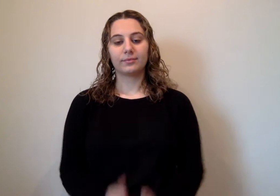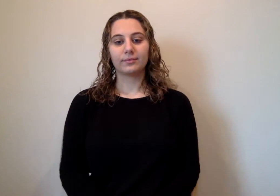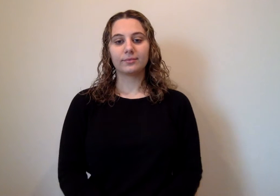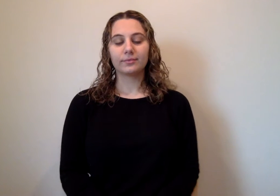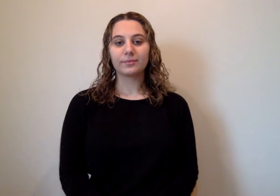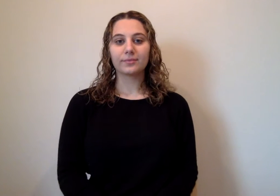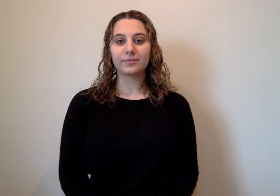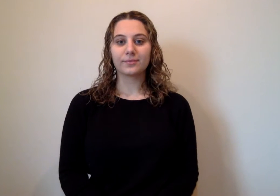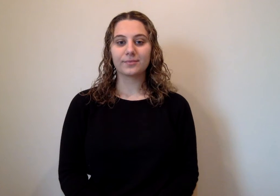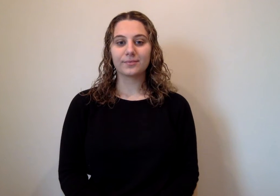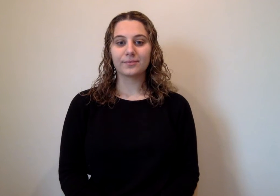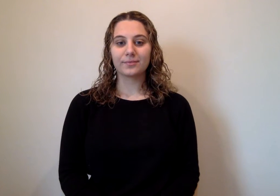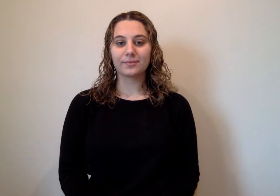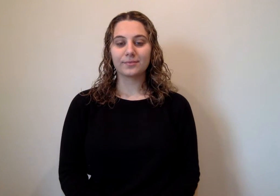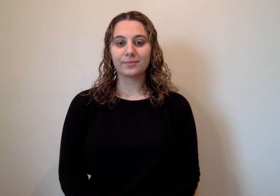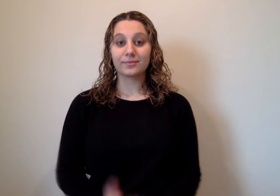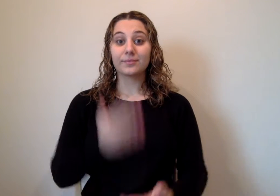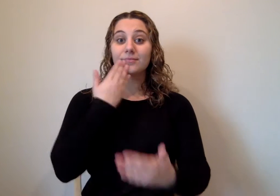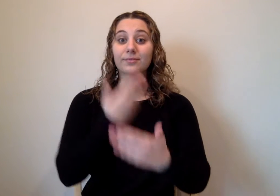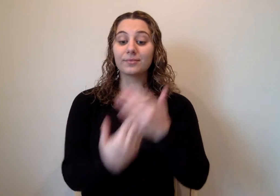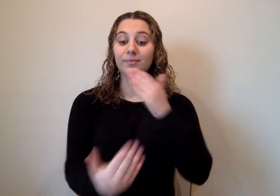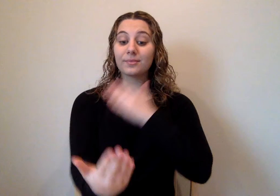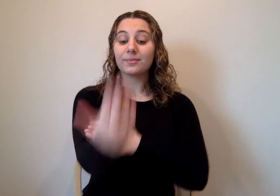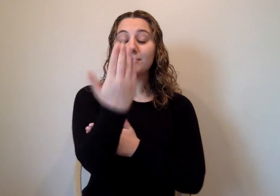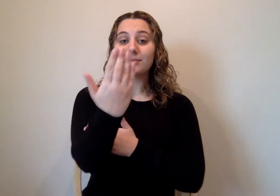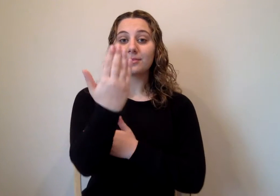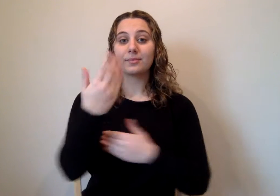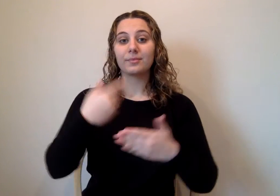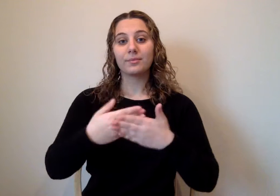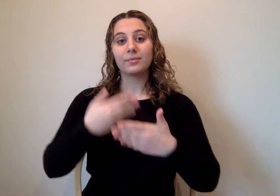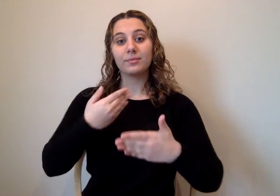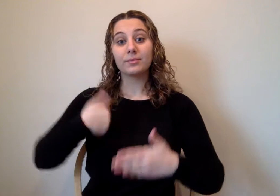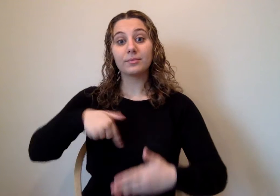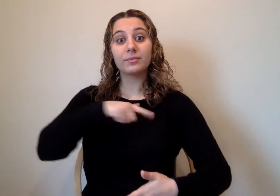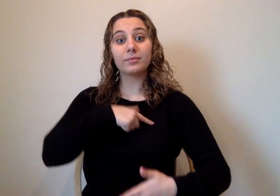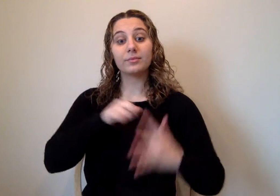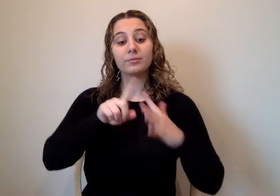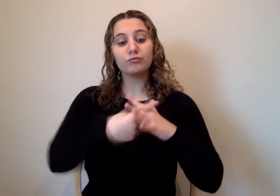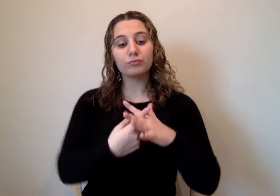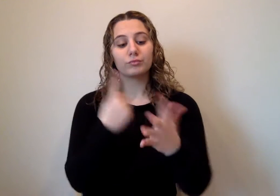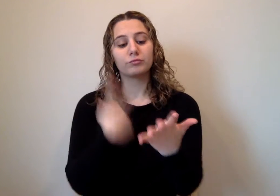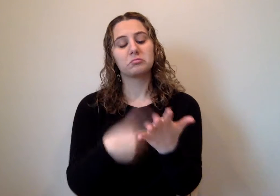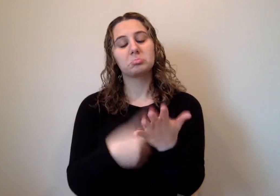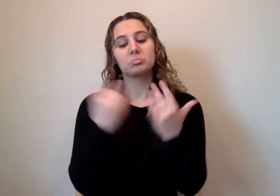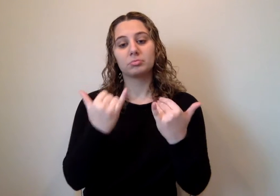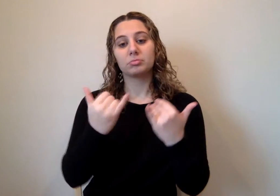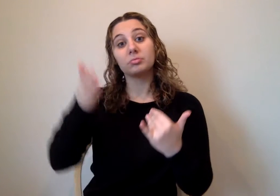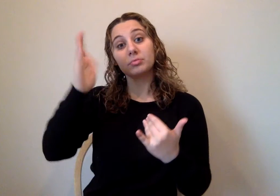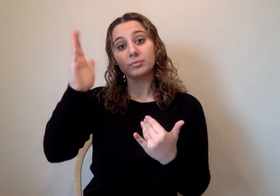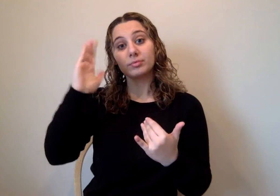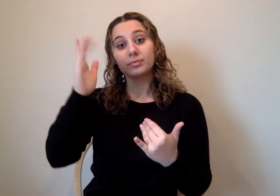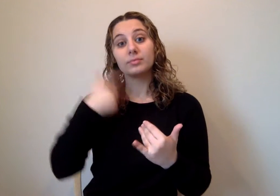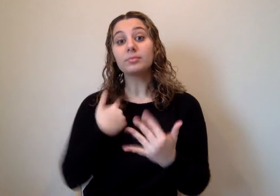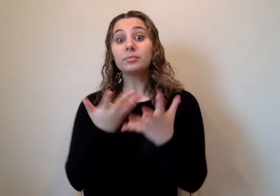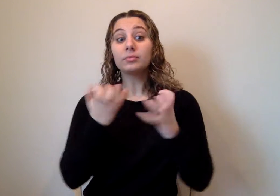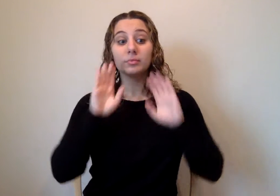Good morning, class. Before we get into the formal history assignment for the day, I'd like to bring to your attention an article I saw